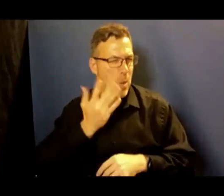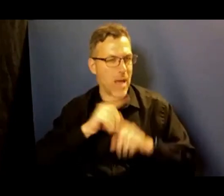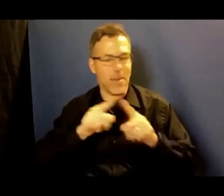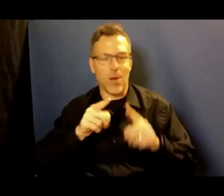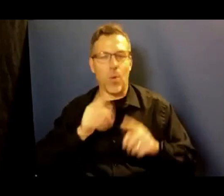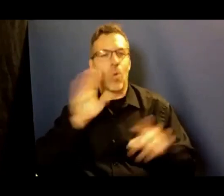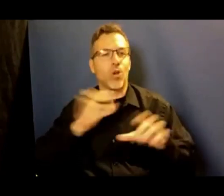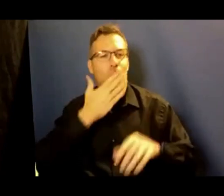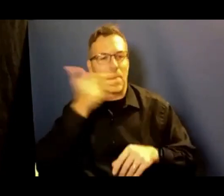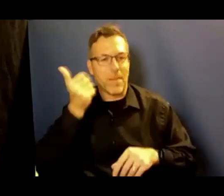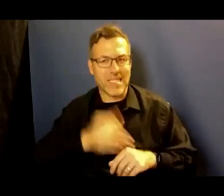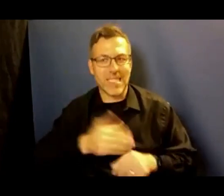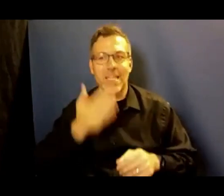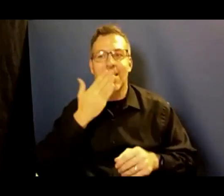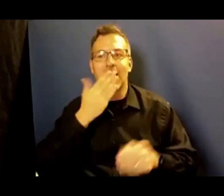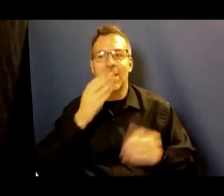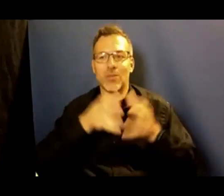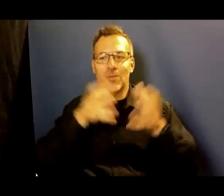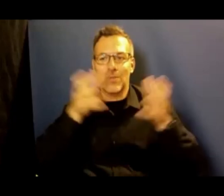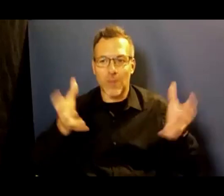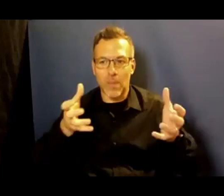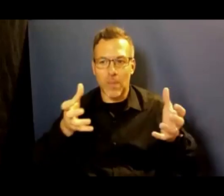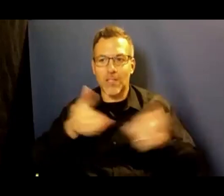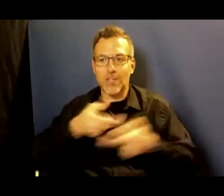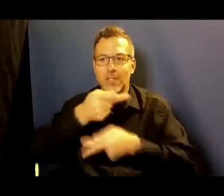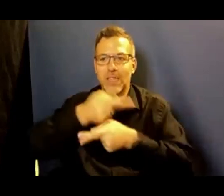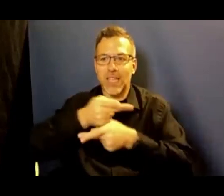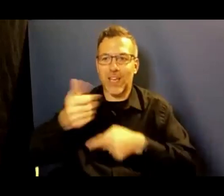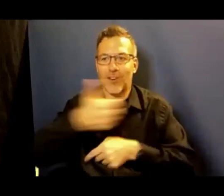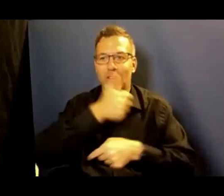so much, and take care of yourselves